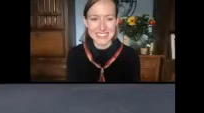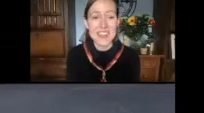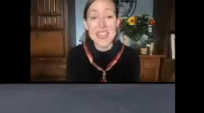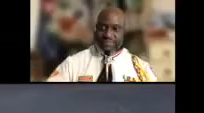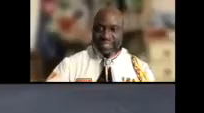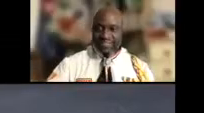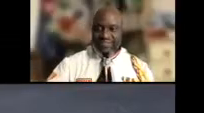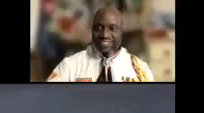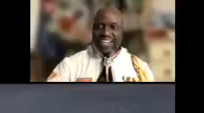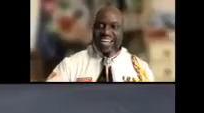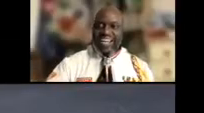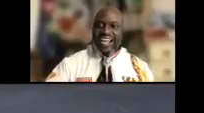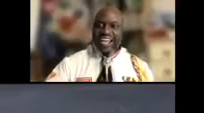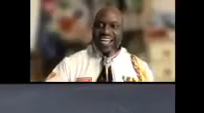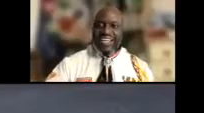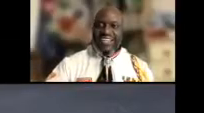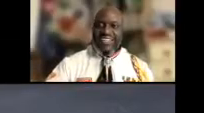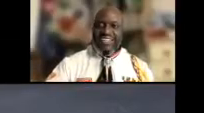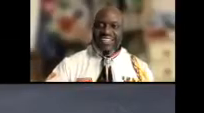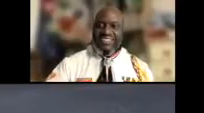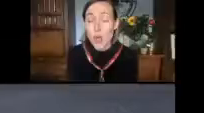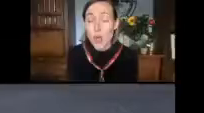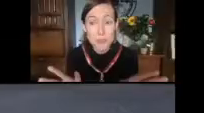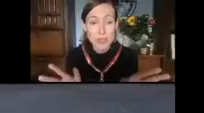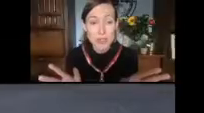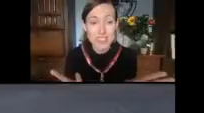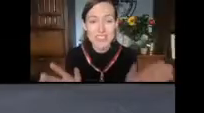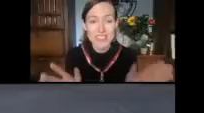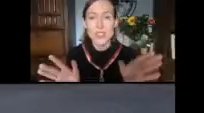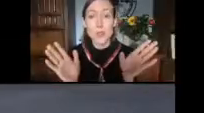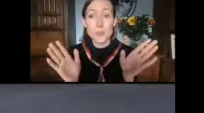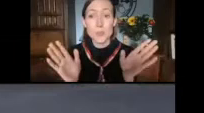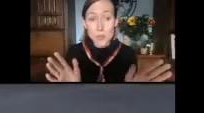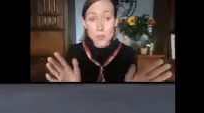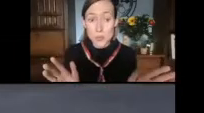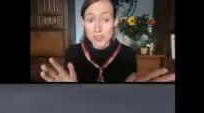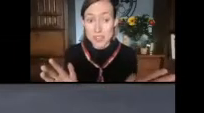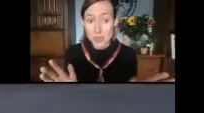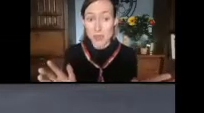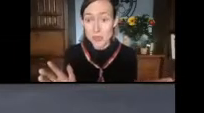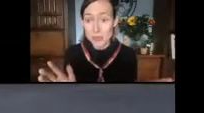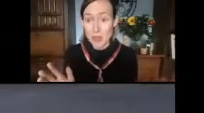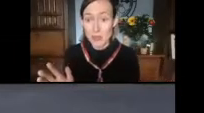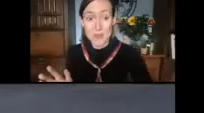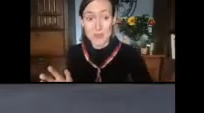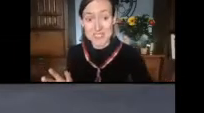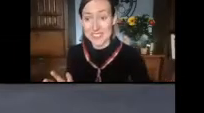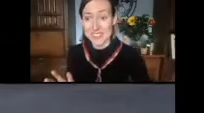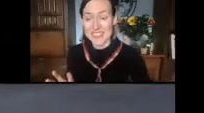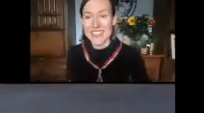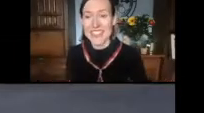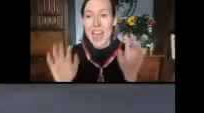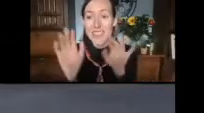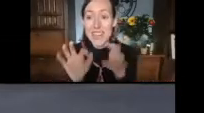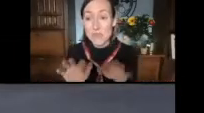I'm And they loving can that. pick. Okay, this is the cool part. This person gets to pick which word they do from the rest of the